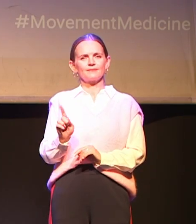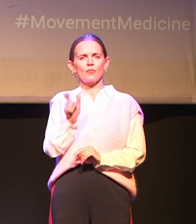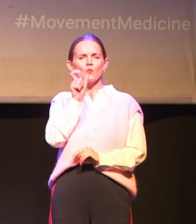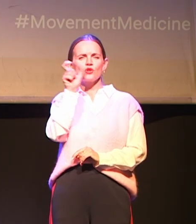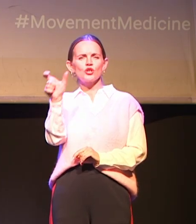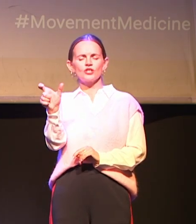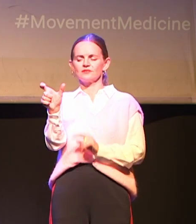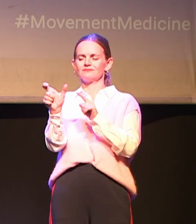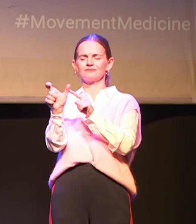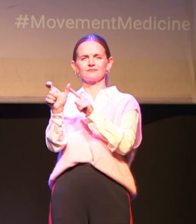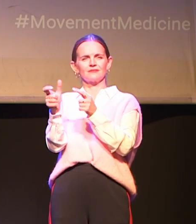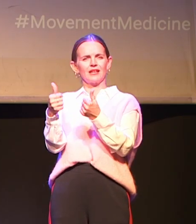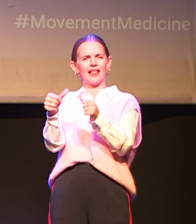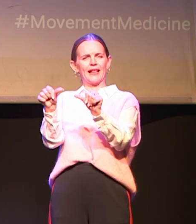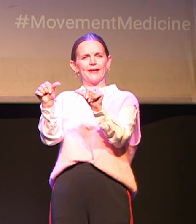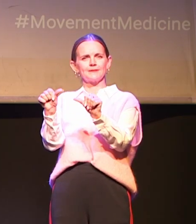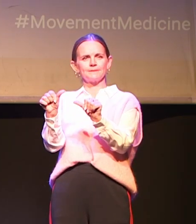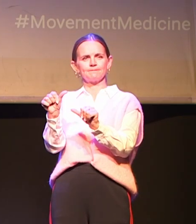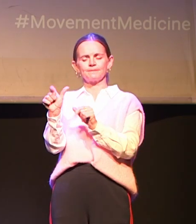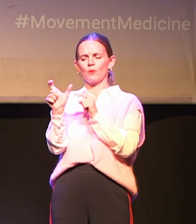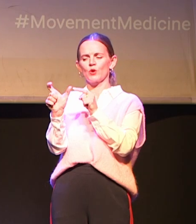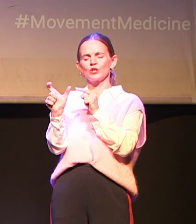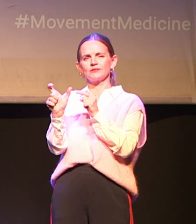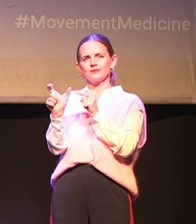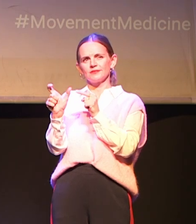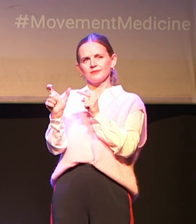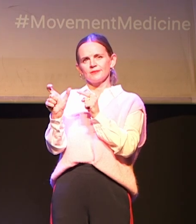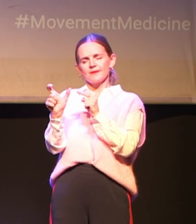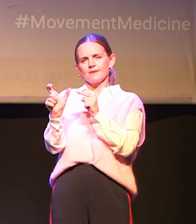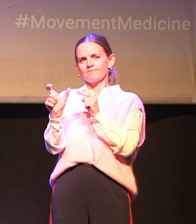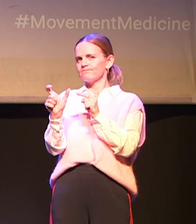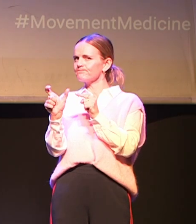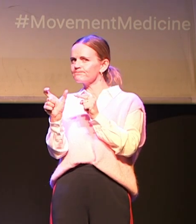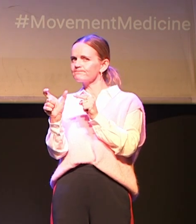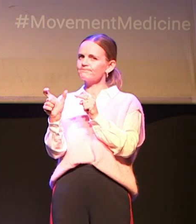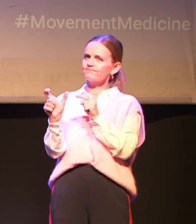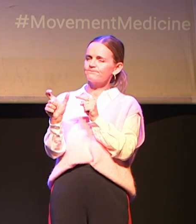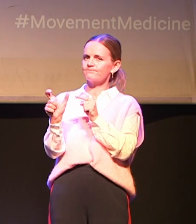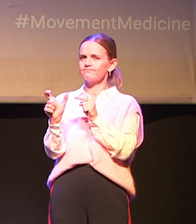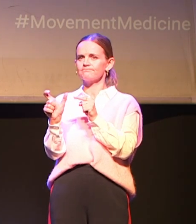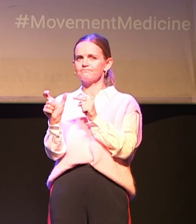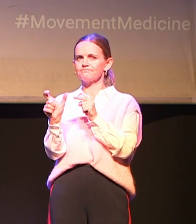word, something about that word. It does kind of have